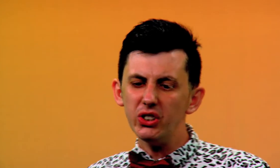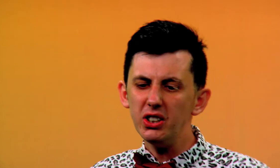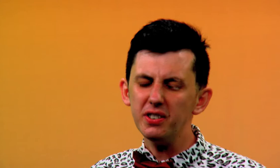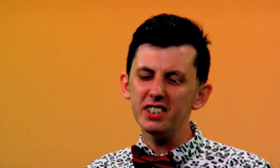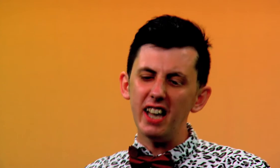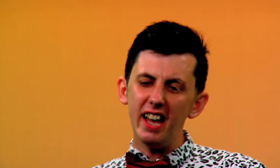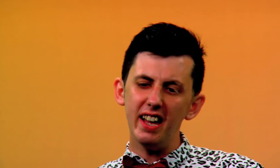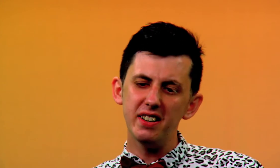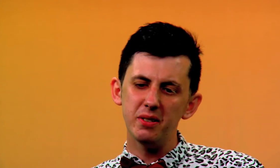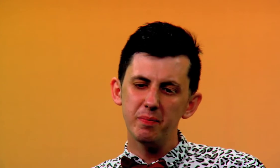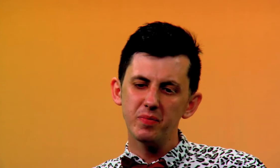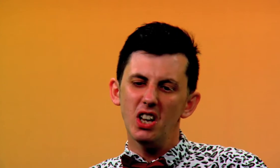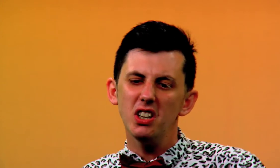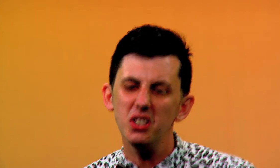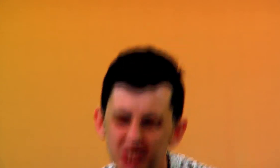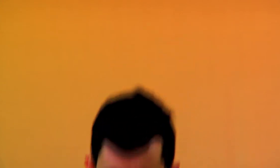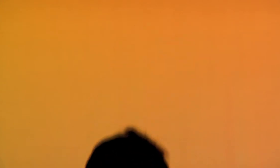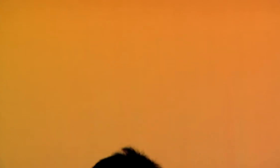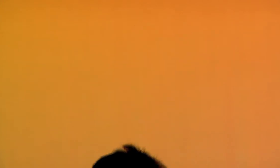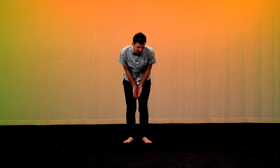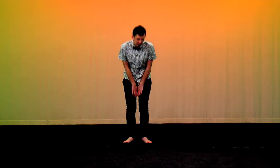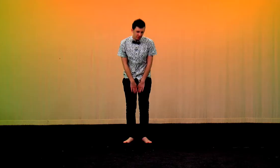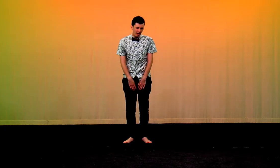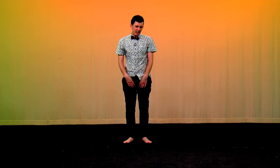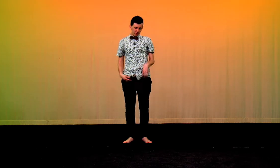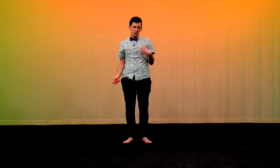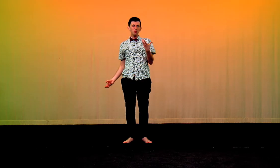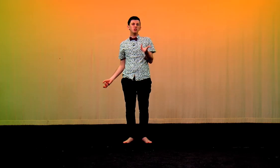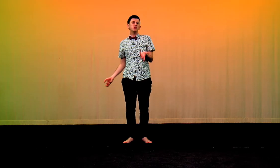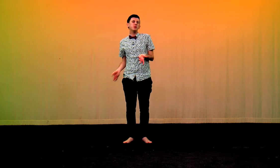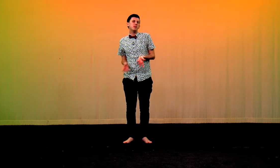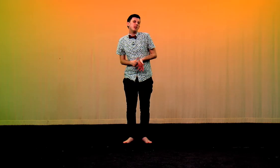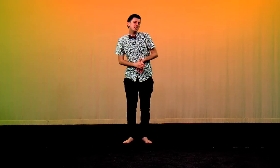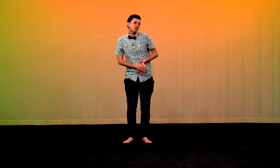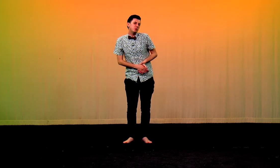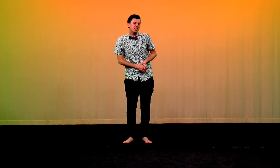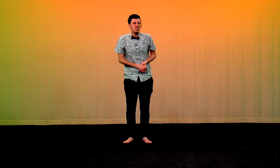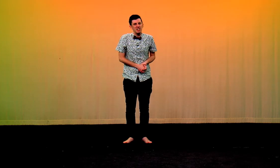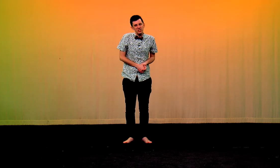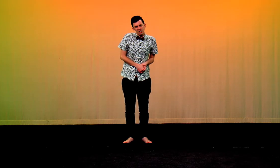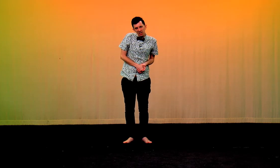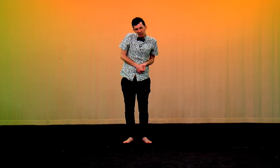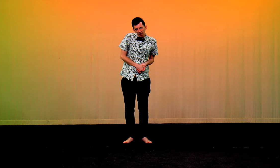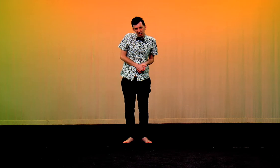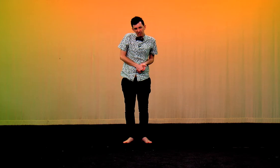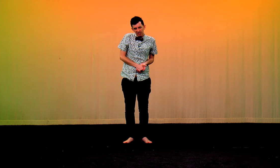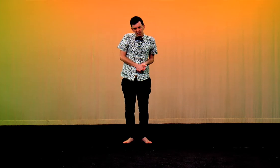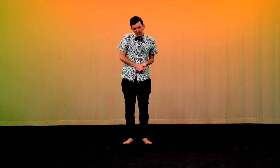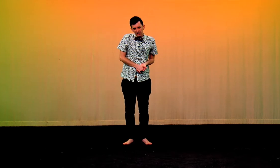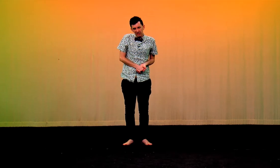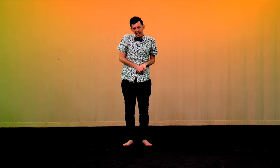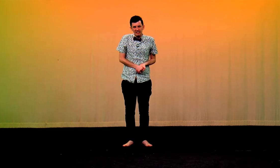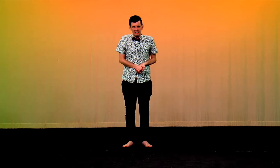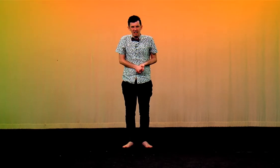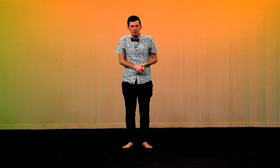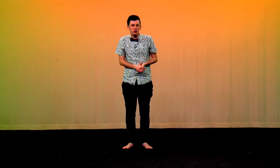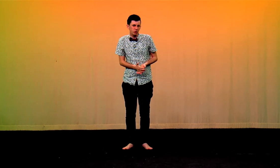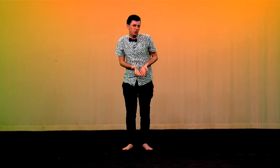have said, you see, if you want to eat my sweet, delicious heart, as I'm sure you